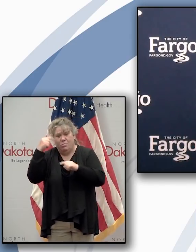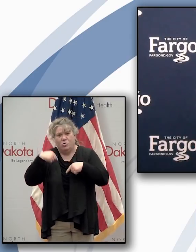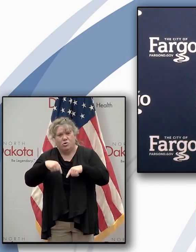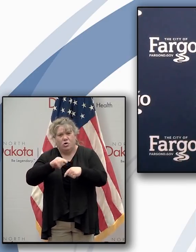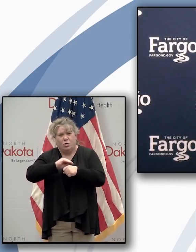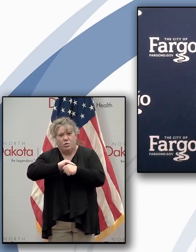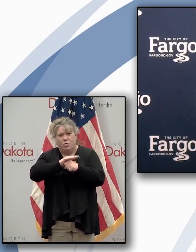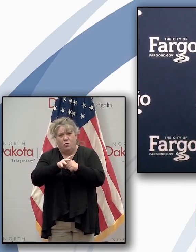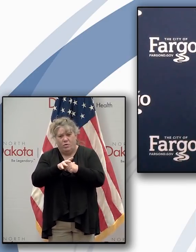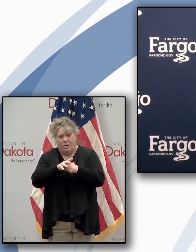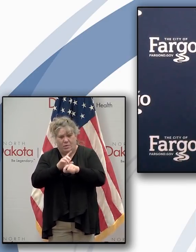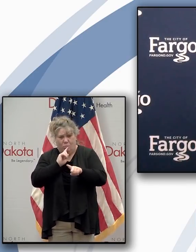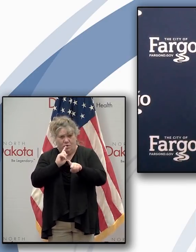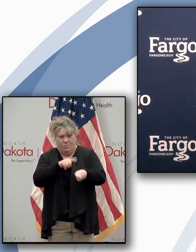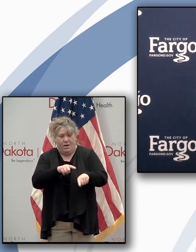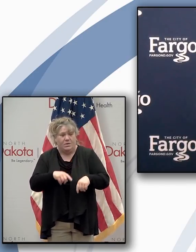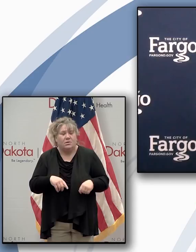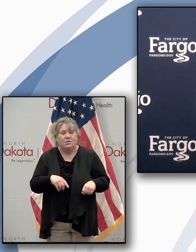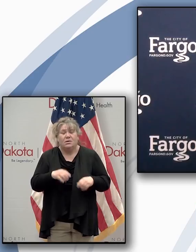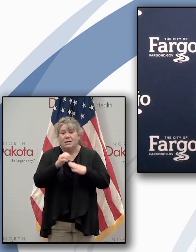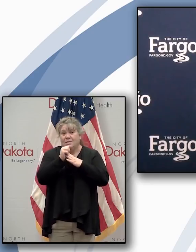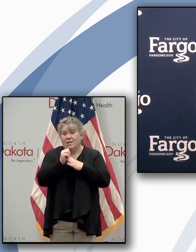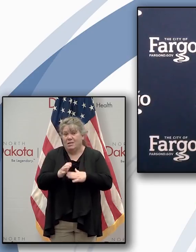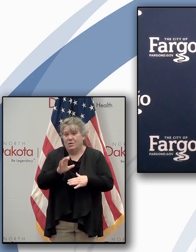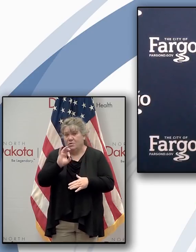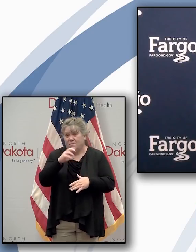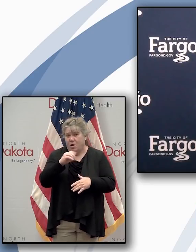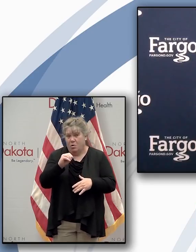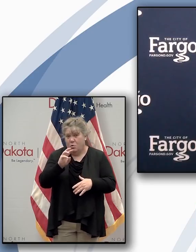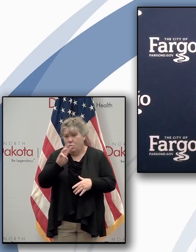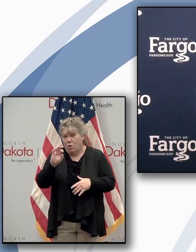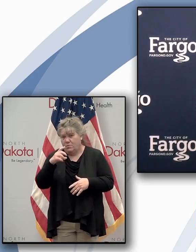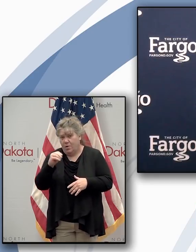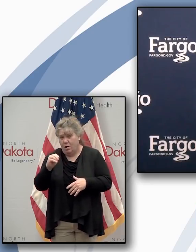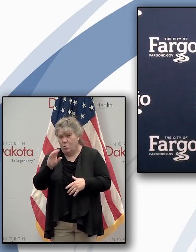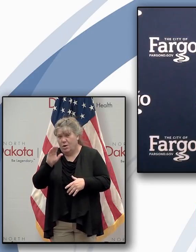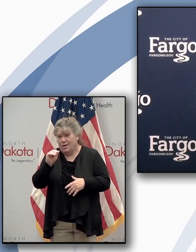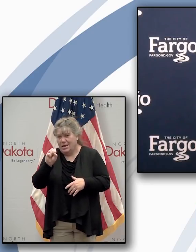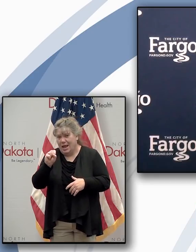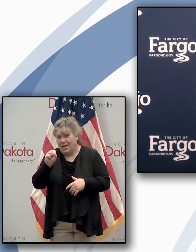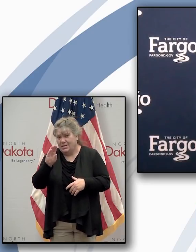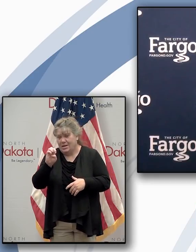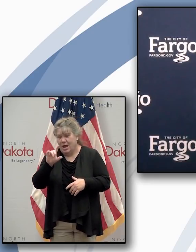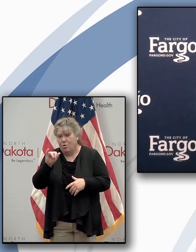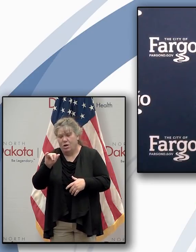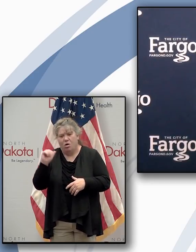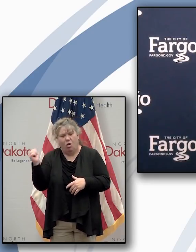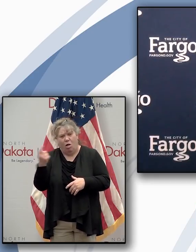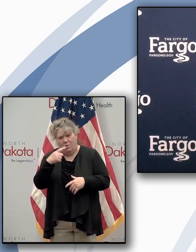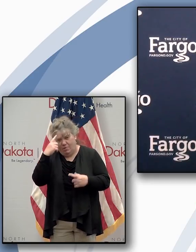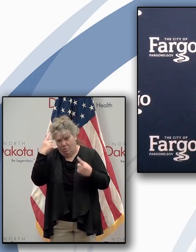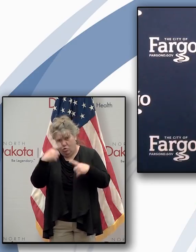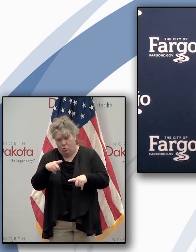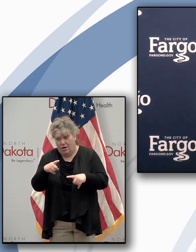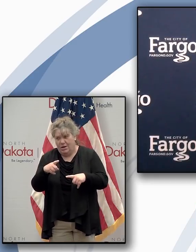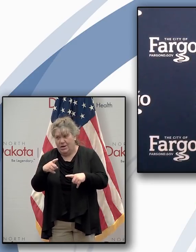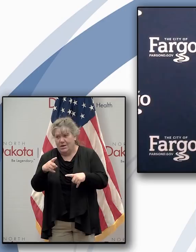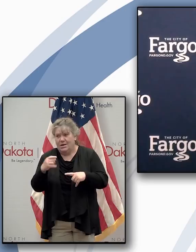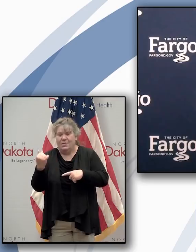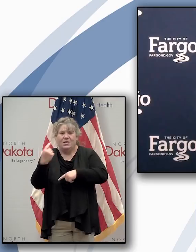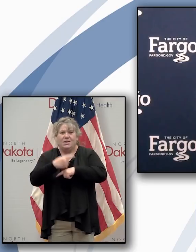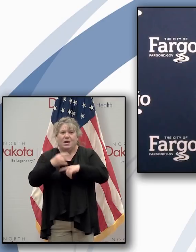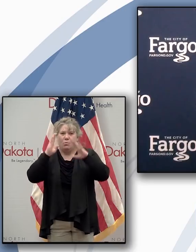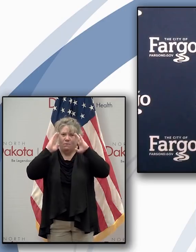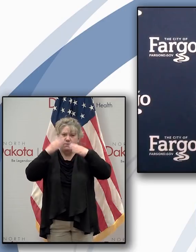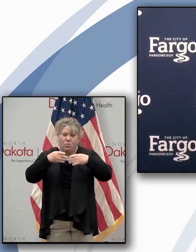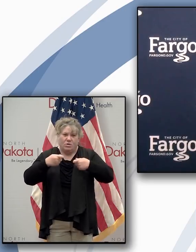COVID-19 response. The leaders of Fargo, West Fargo, and Cass County are unified in saying today we are refocusing on